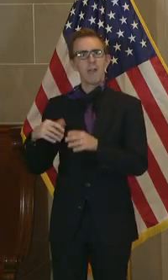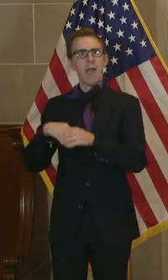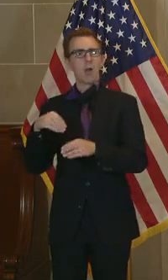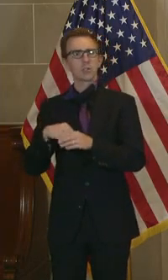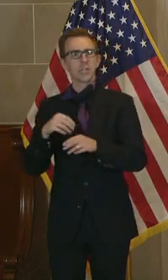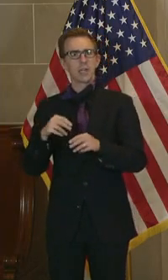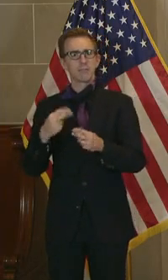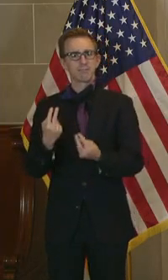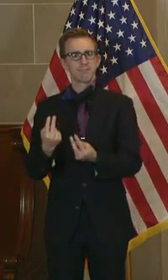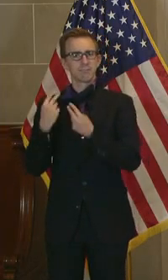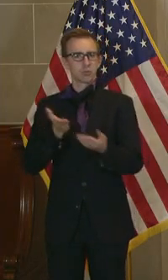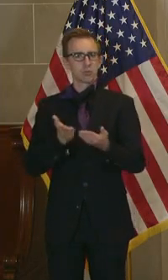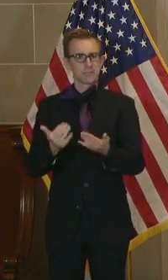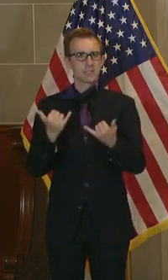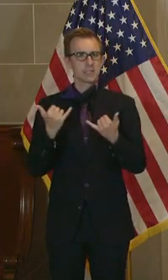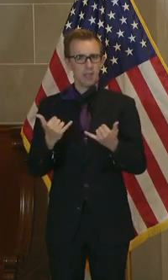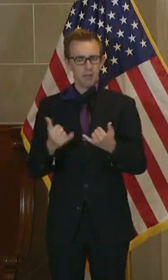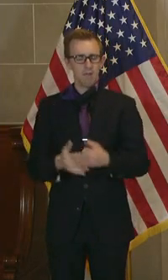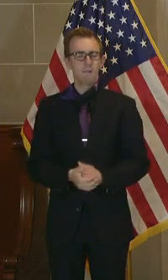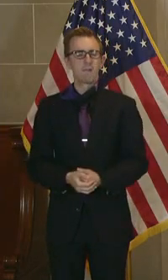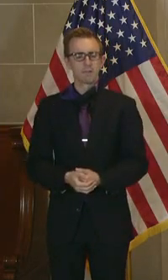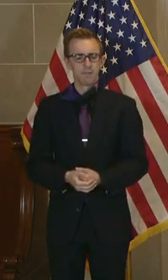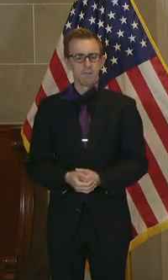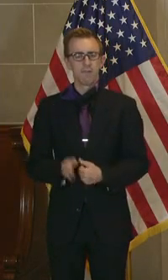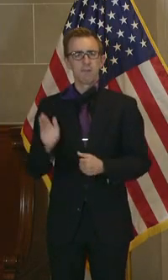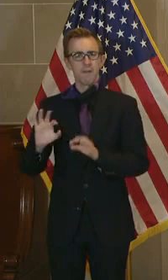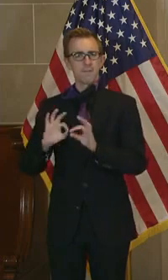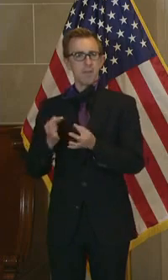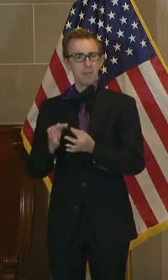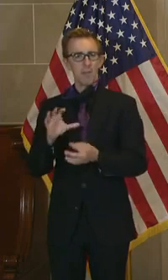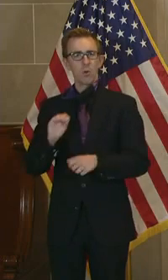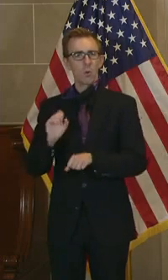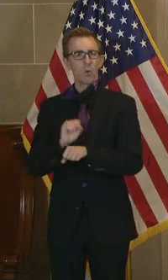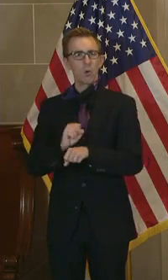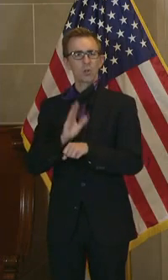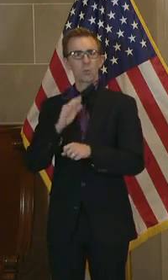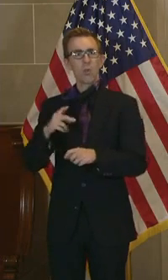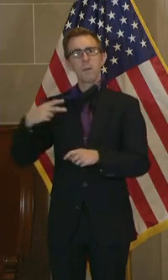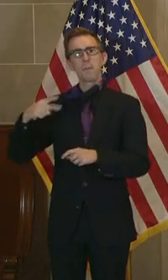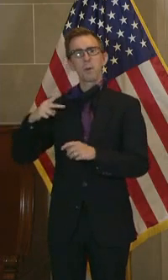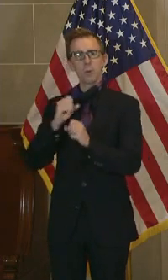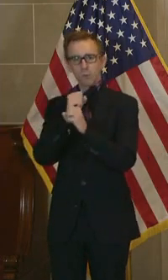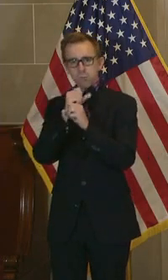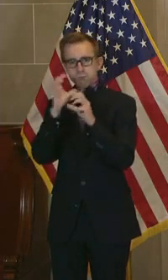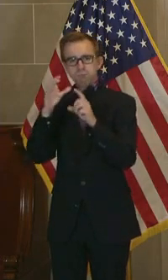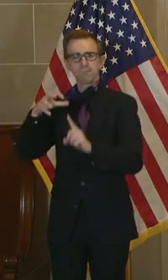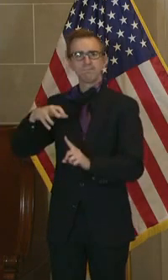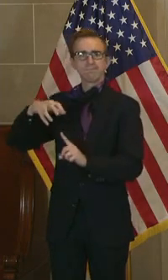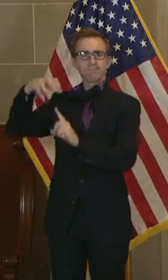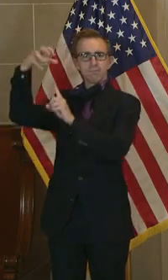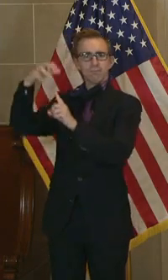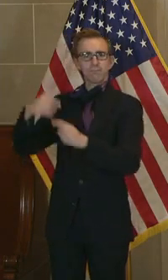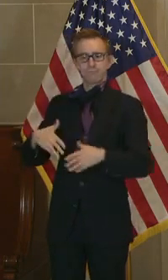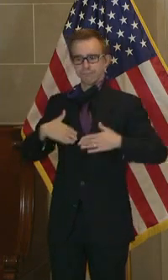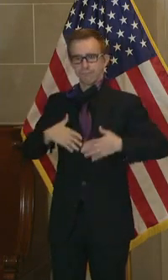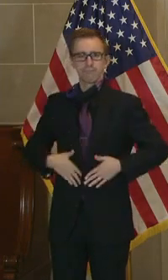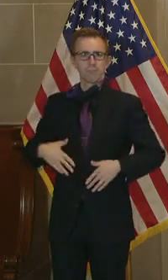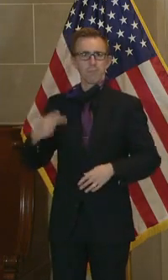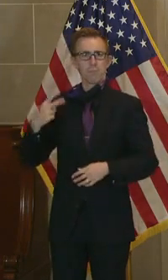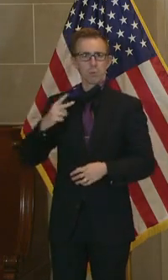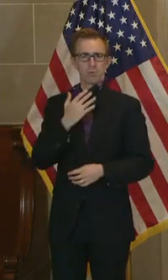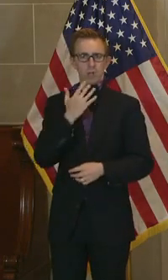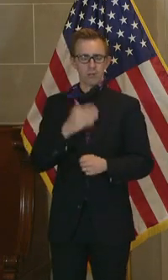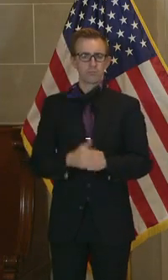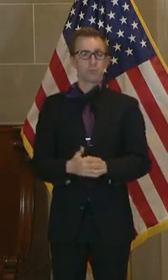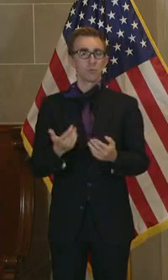service today at which her family and co-workers will release purple balloons and be wearing the color purple. So